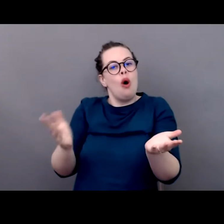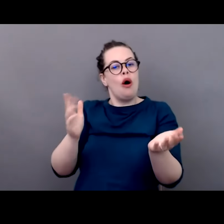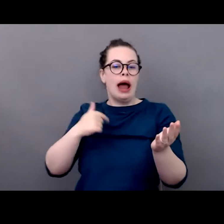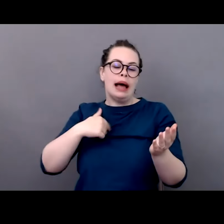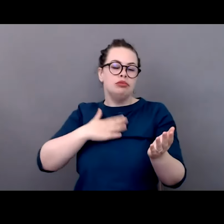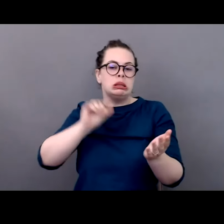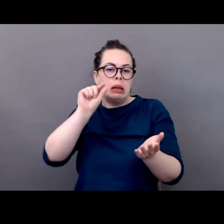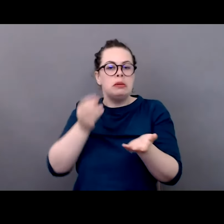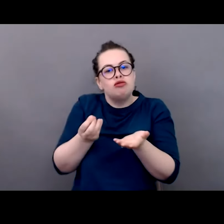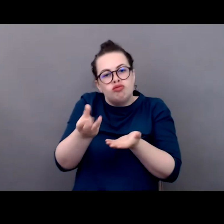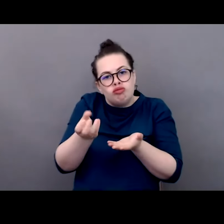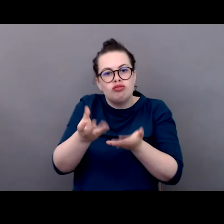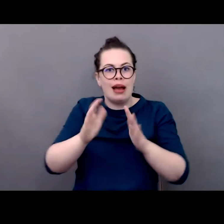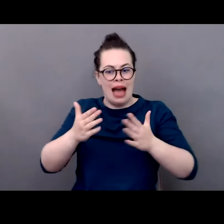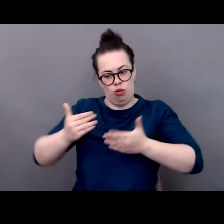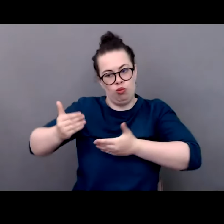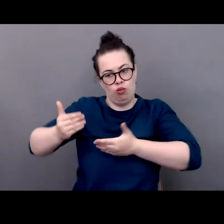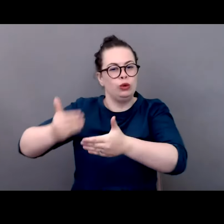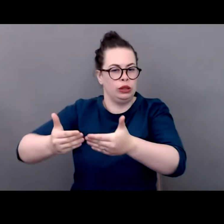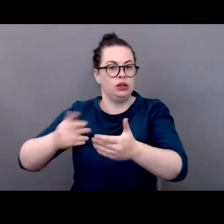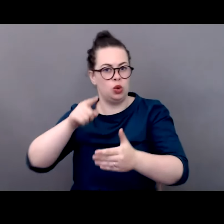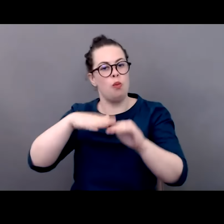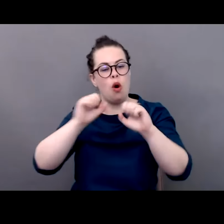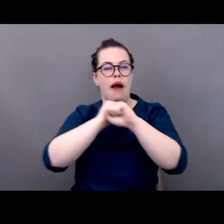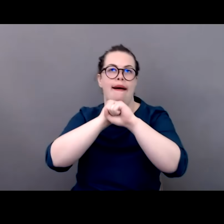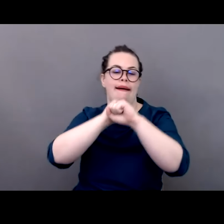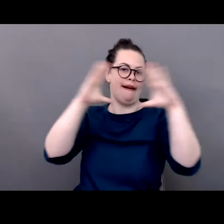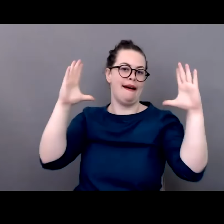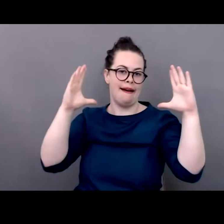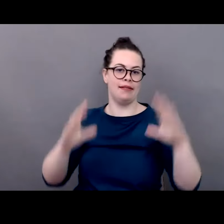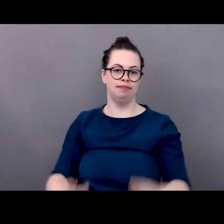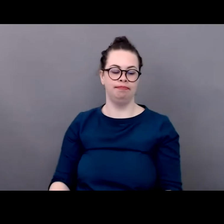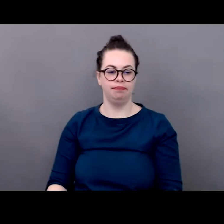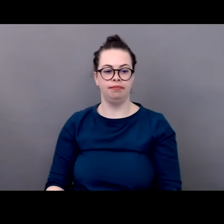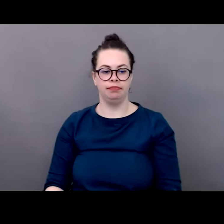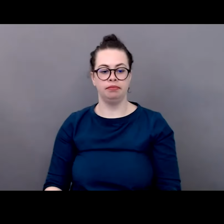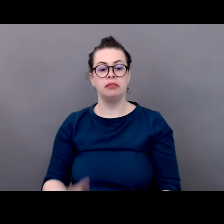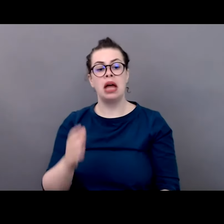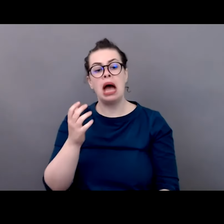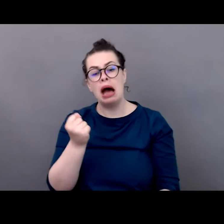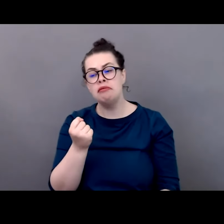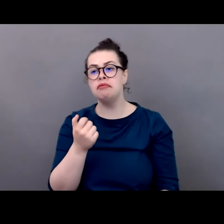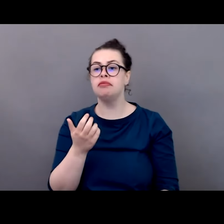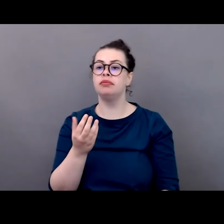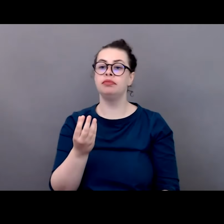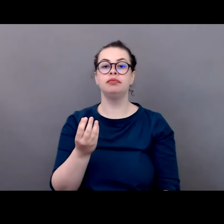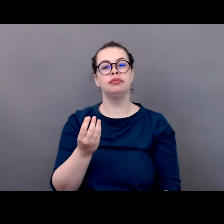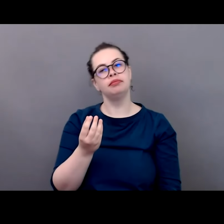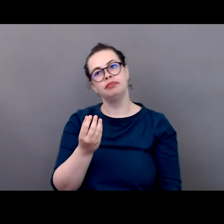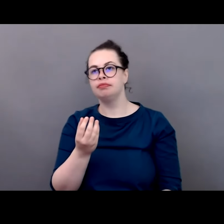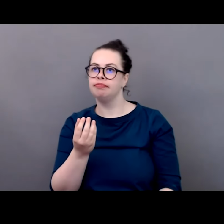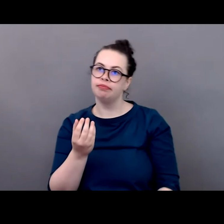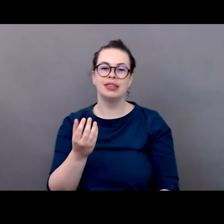I would say negative examples, not negative examples, but probably some missings